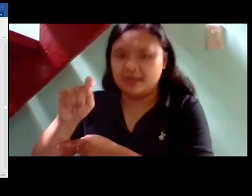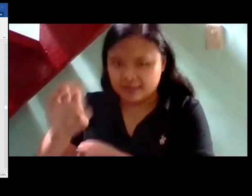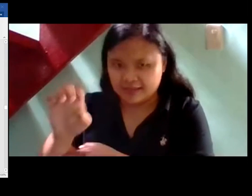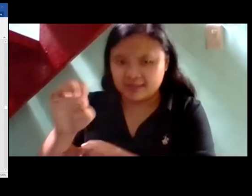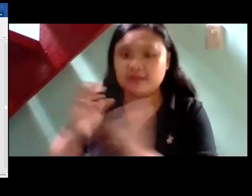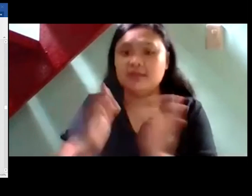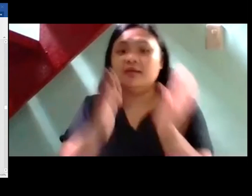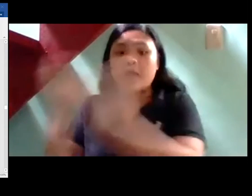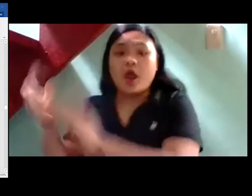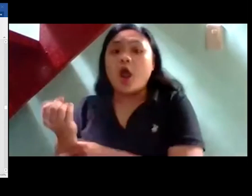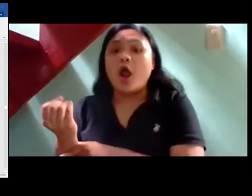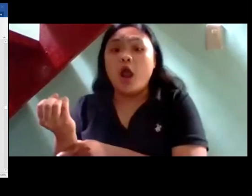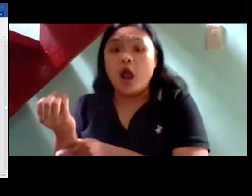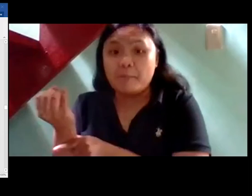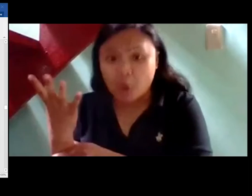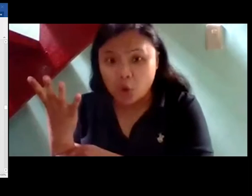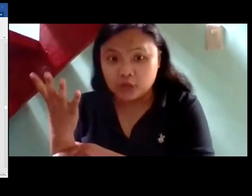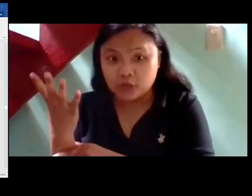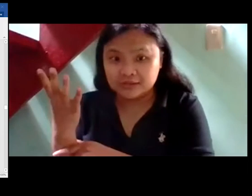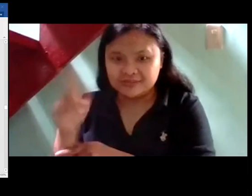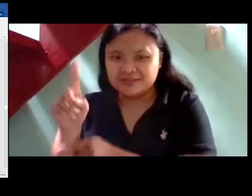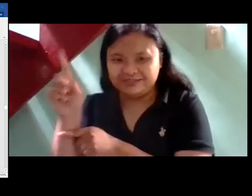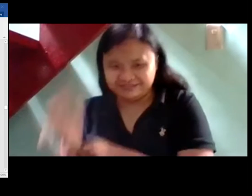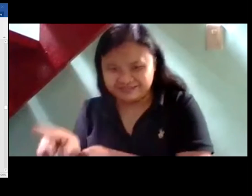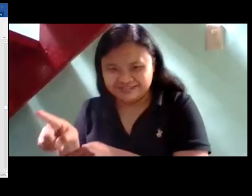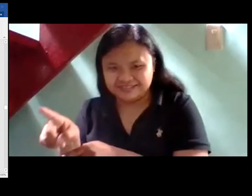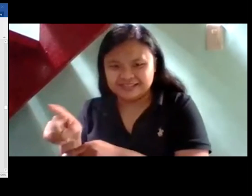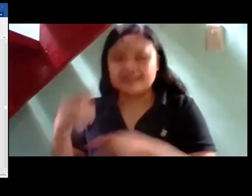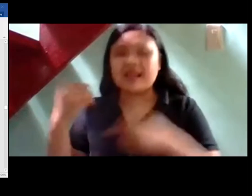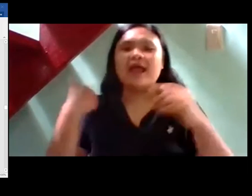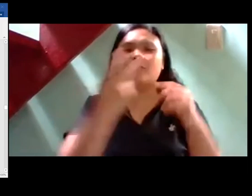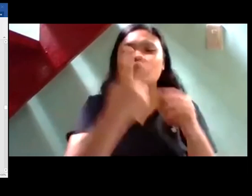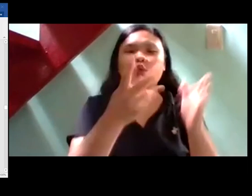altogether, where altogether is the predicate, it's the verb,